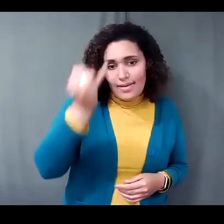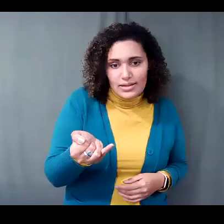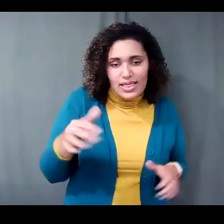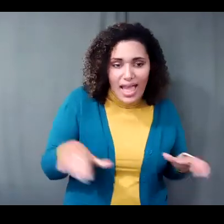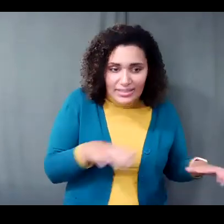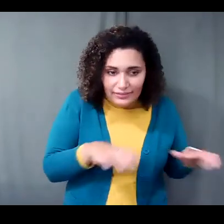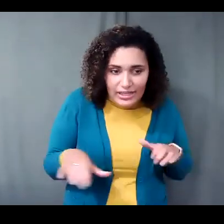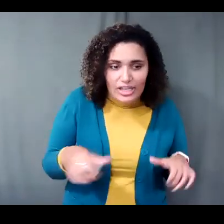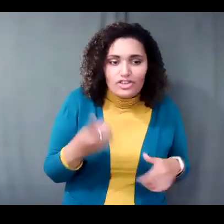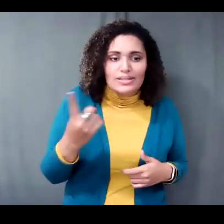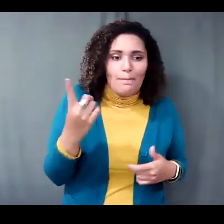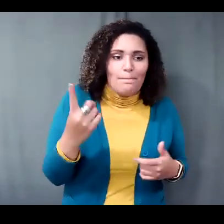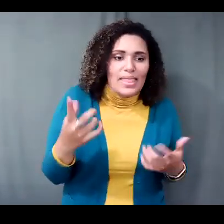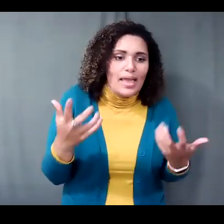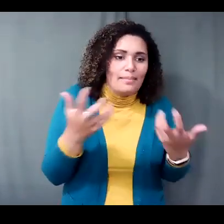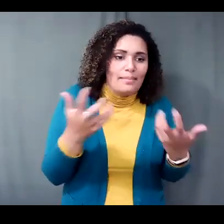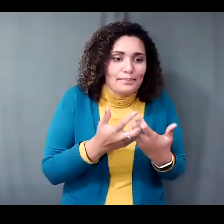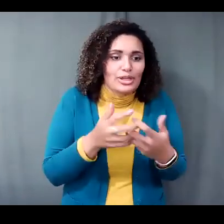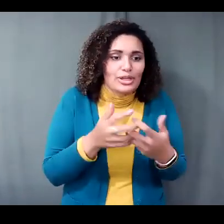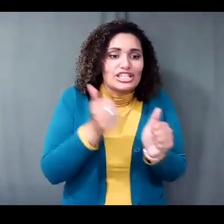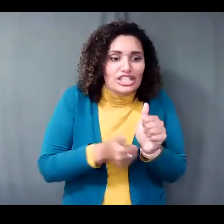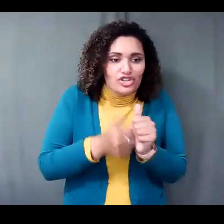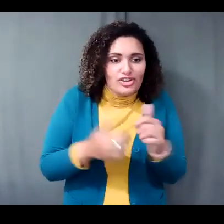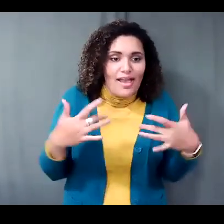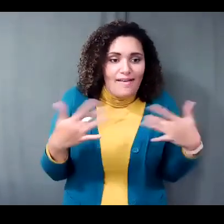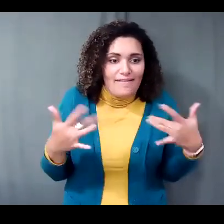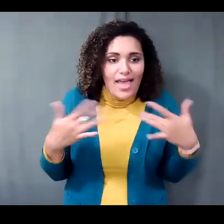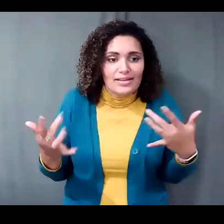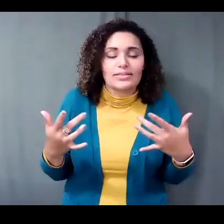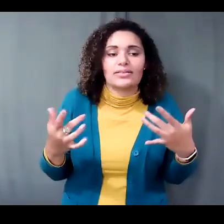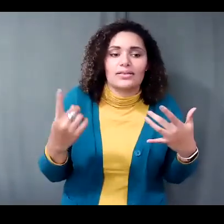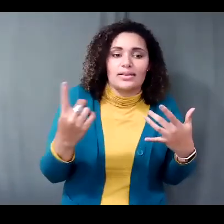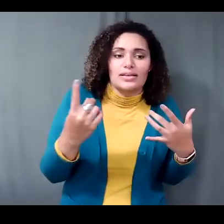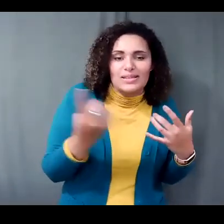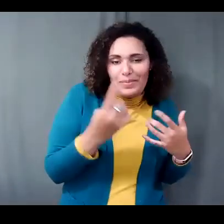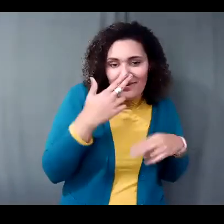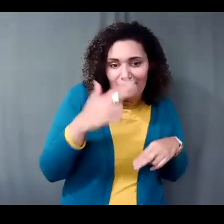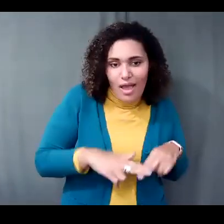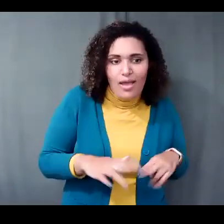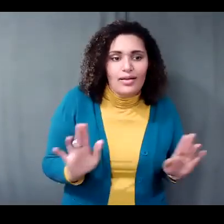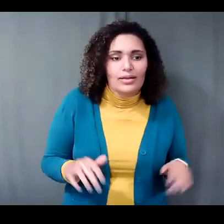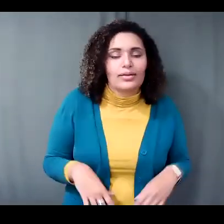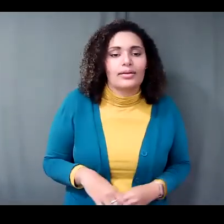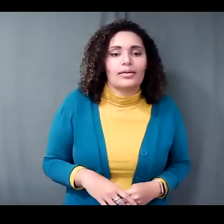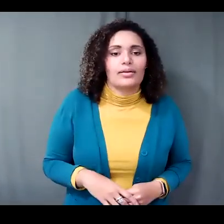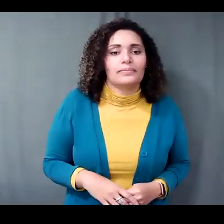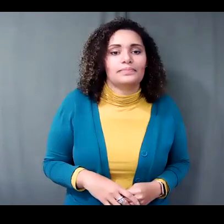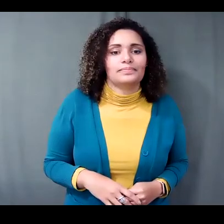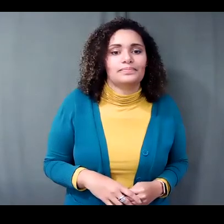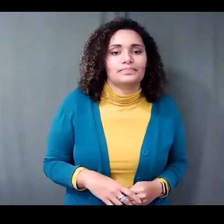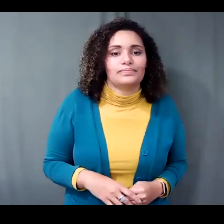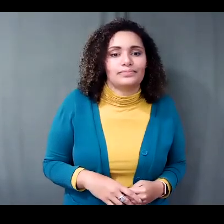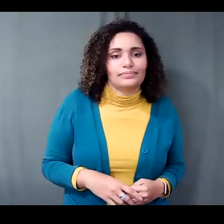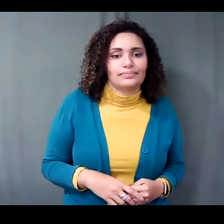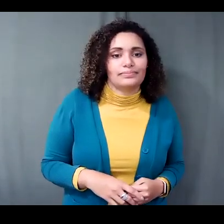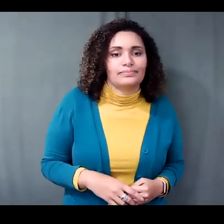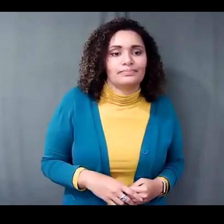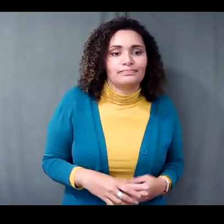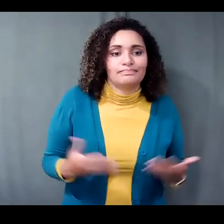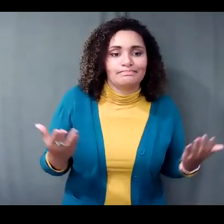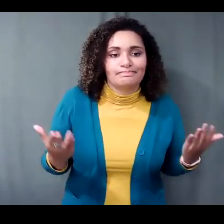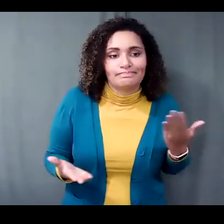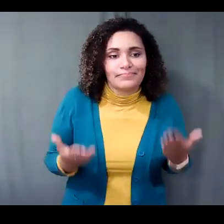people. We can set you up on Zoom. One of us will lead it if you're interested. We can answer whatever questions, and then you guys can kind of have your